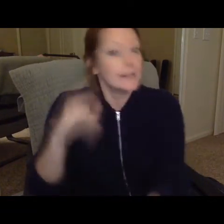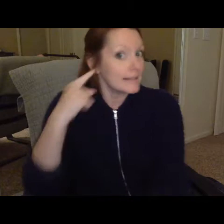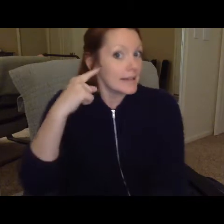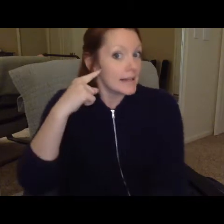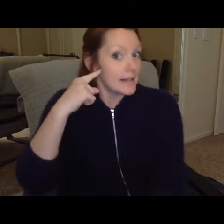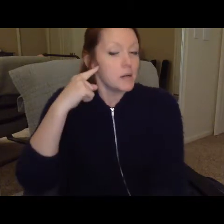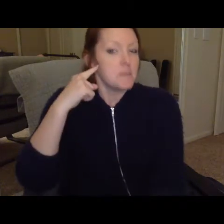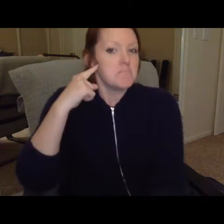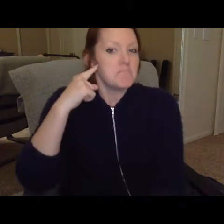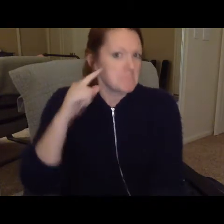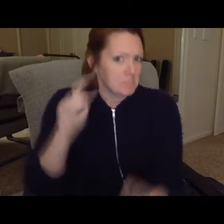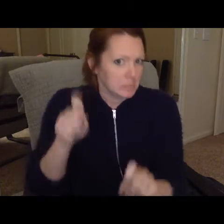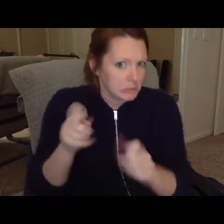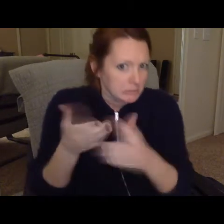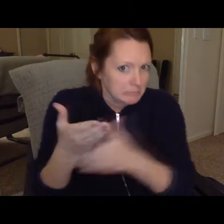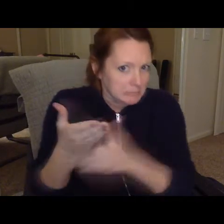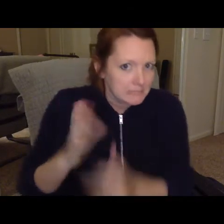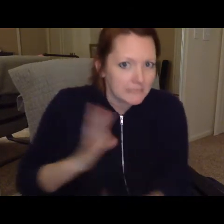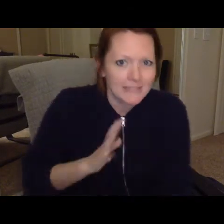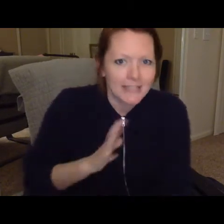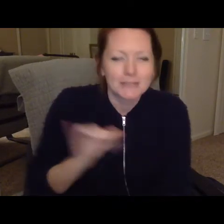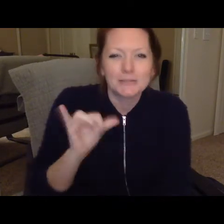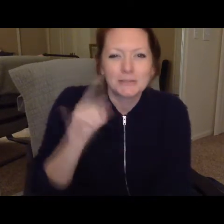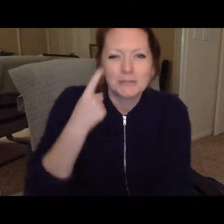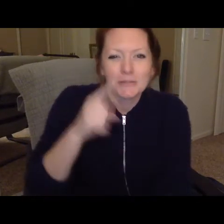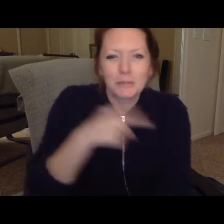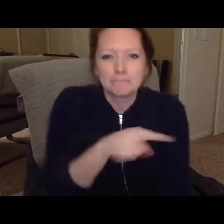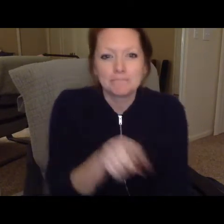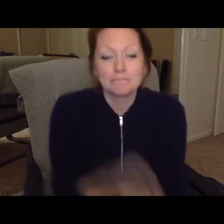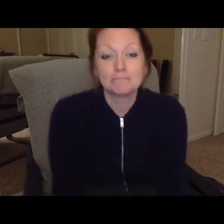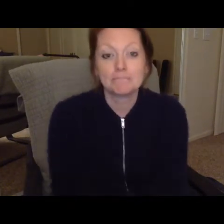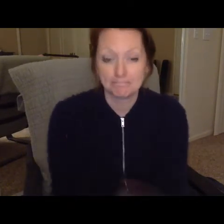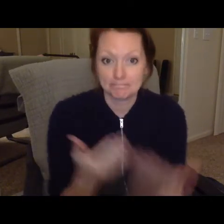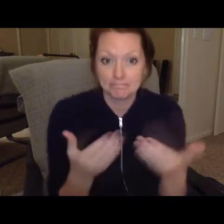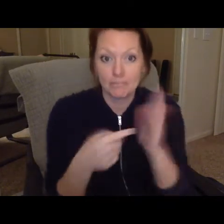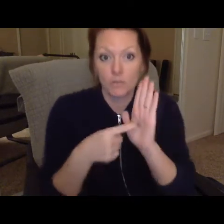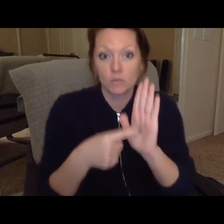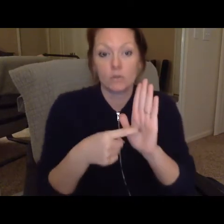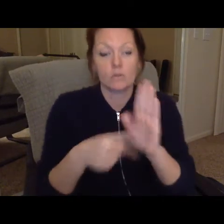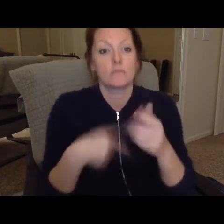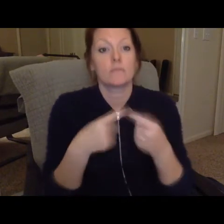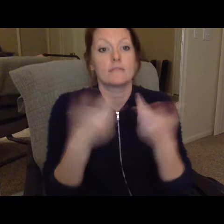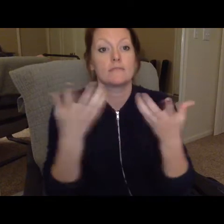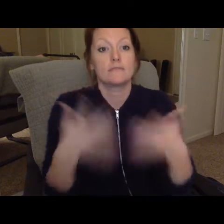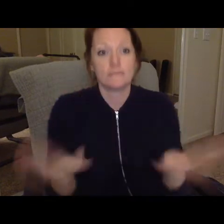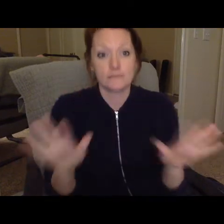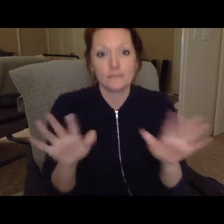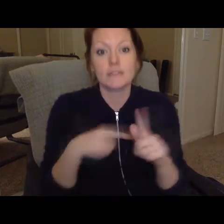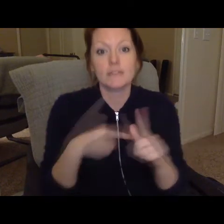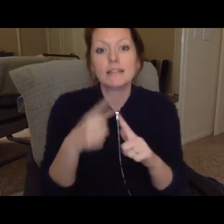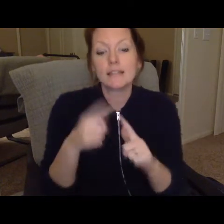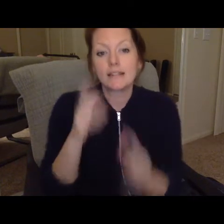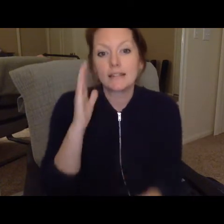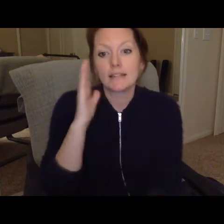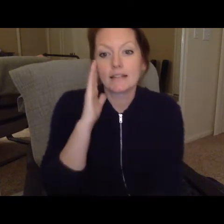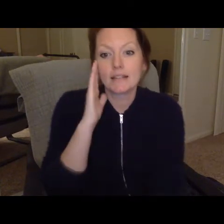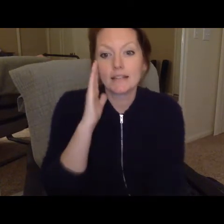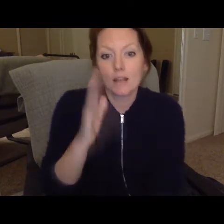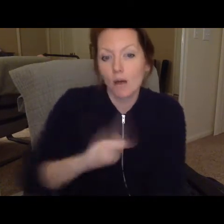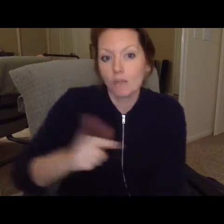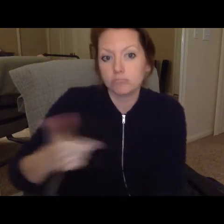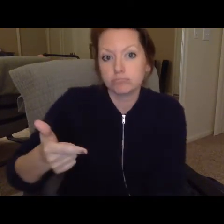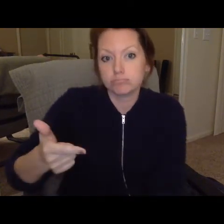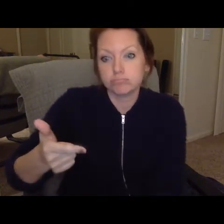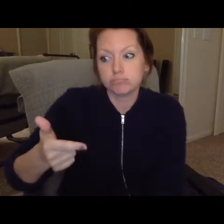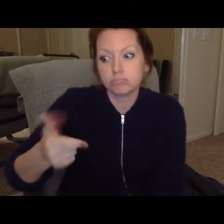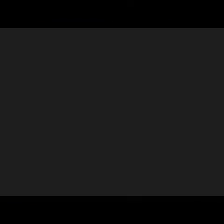through clear as I do that. So let me show that, and then once I've done that, I am going to turn it over to